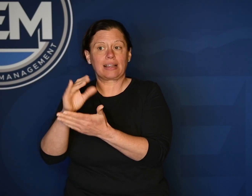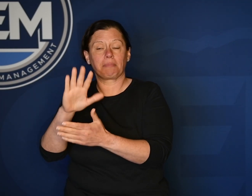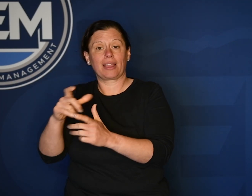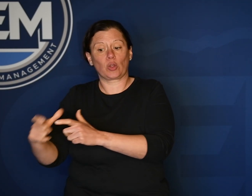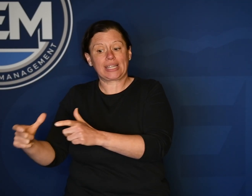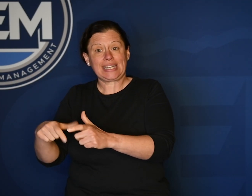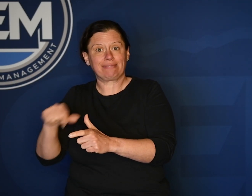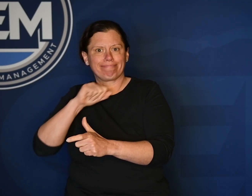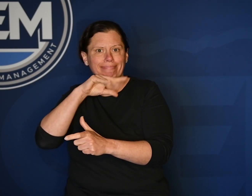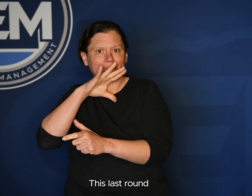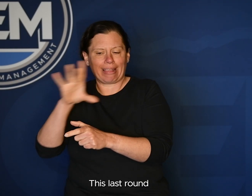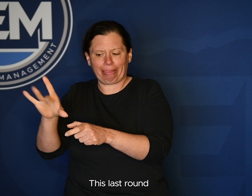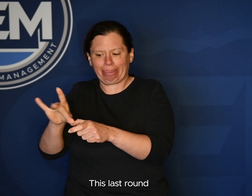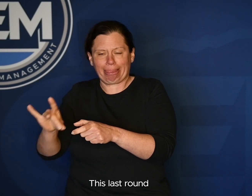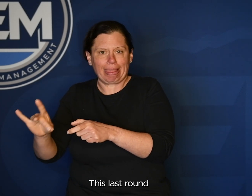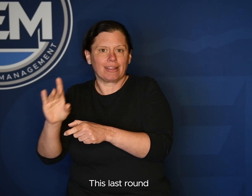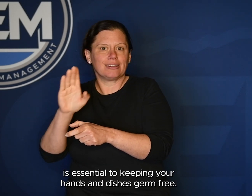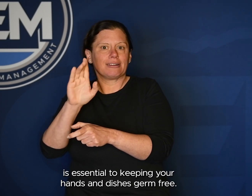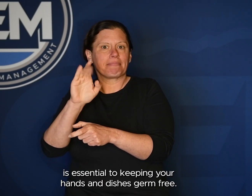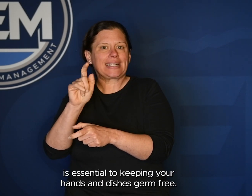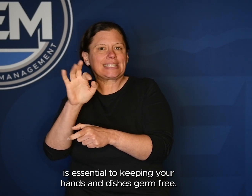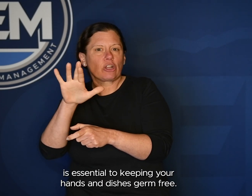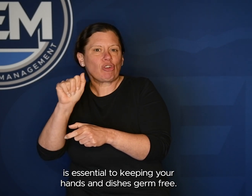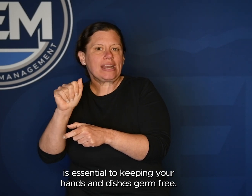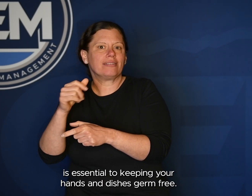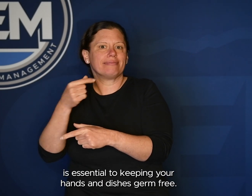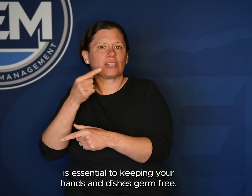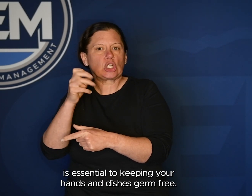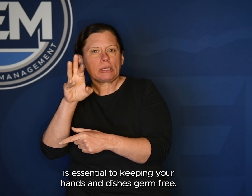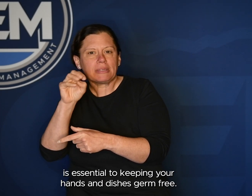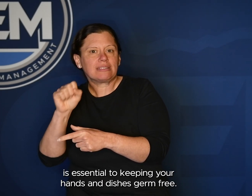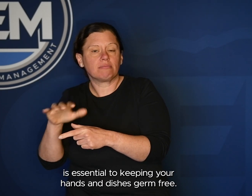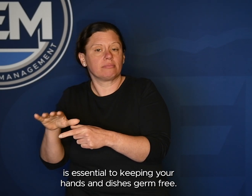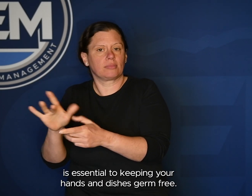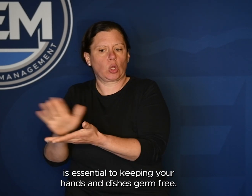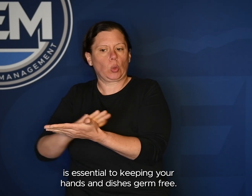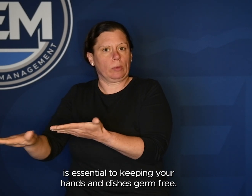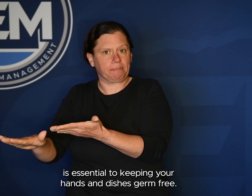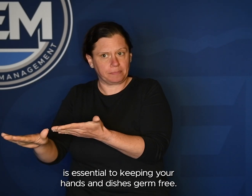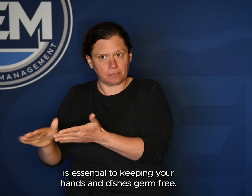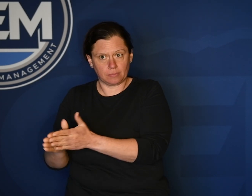This last round is essential to keeping your hands and dishes germ-free.